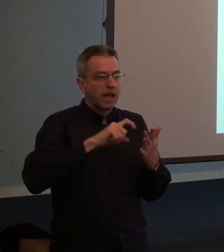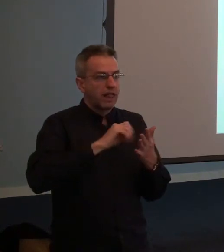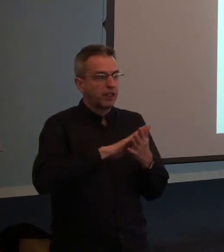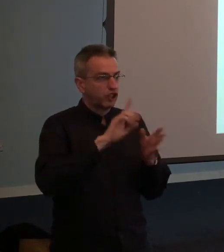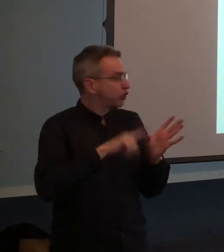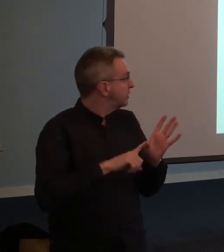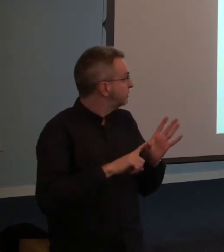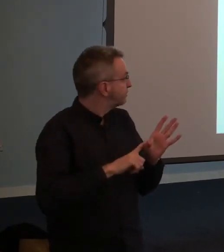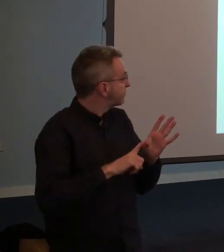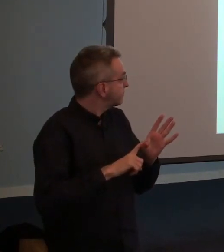Tomato Litchi,